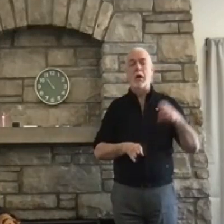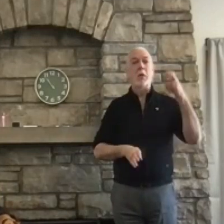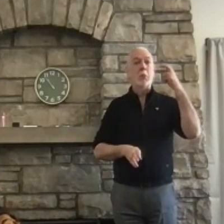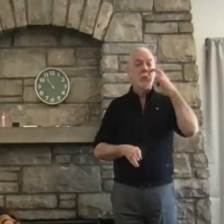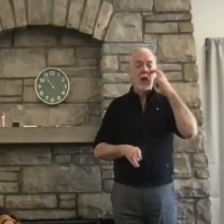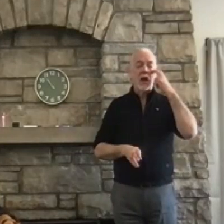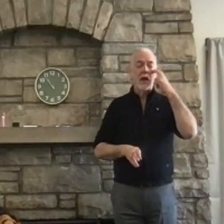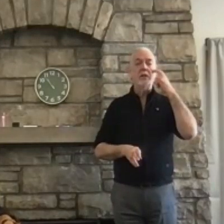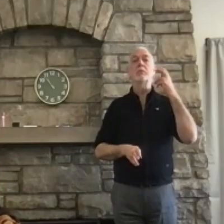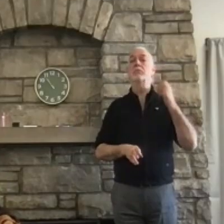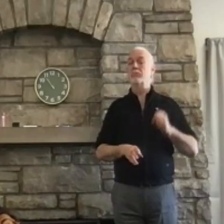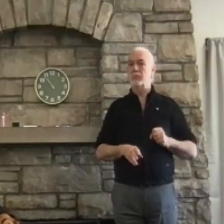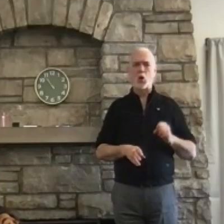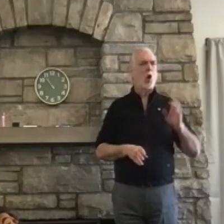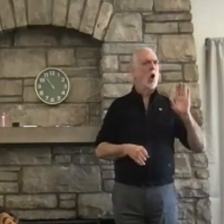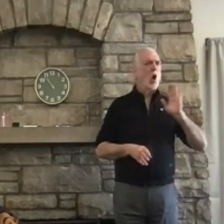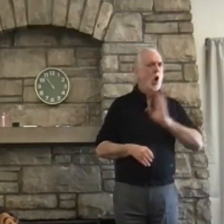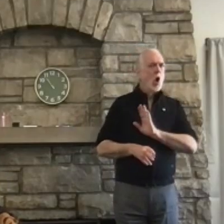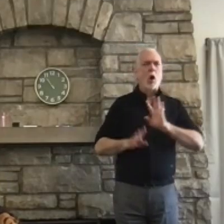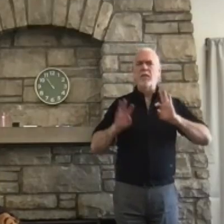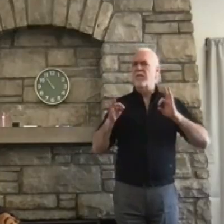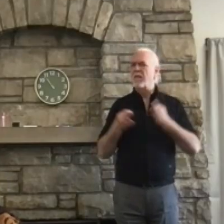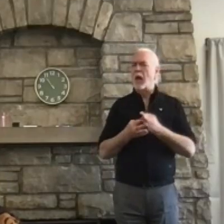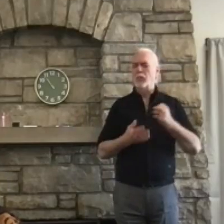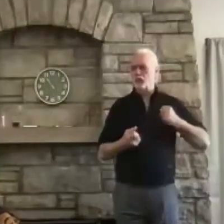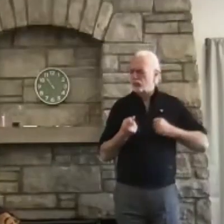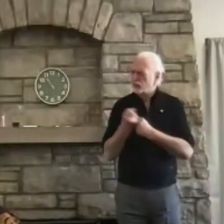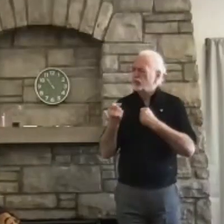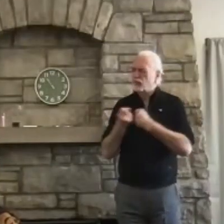Her family did everything they could